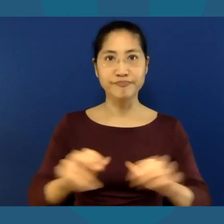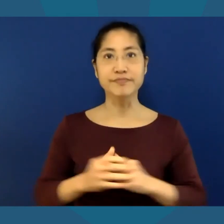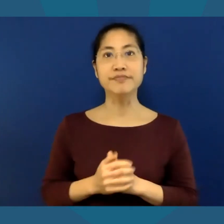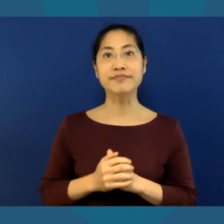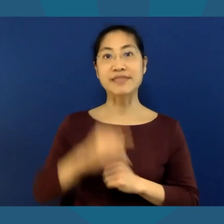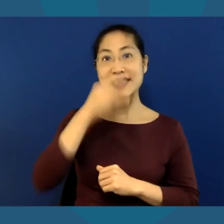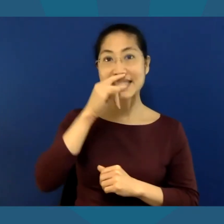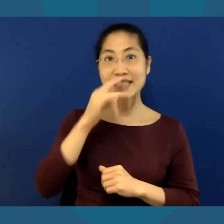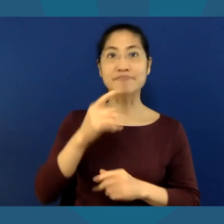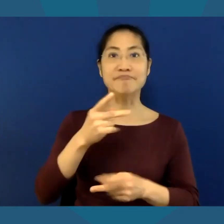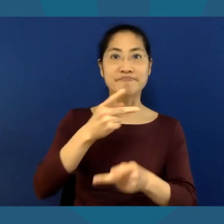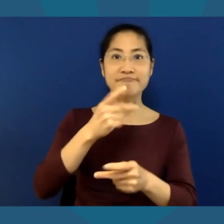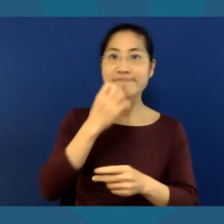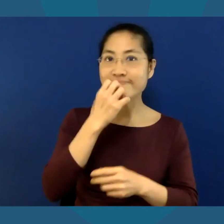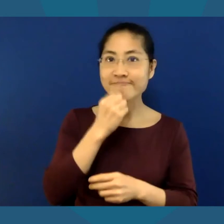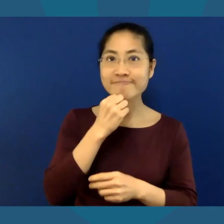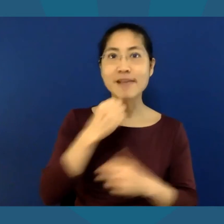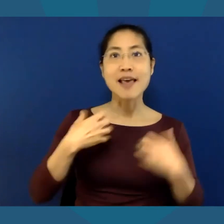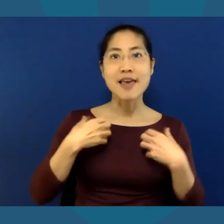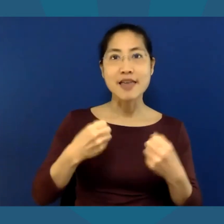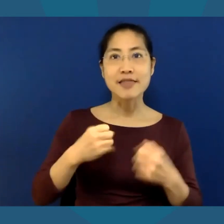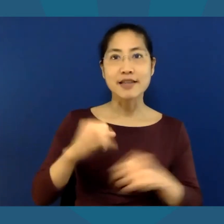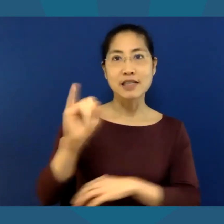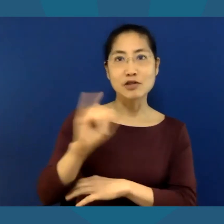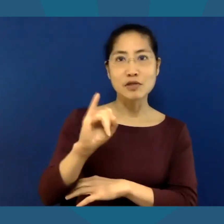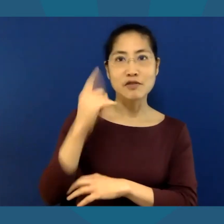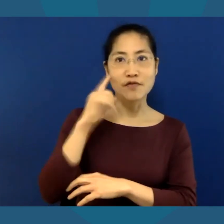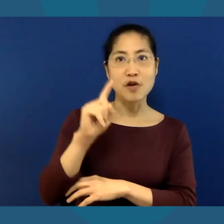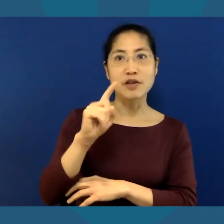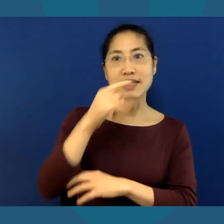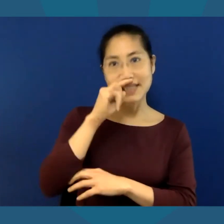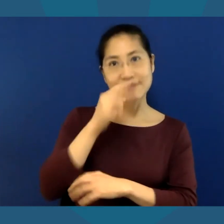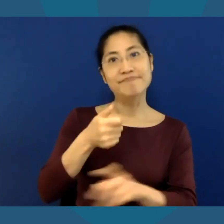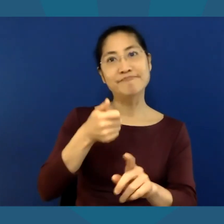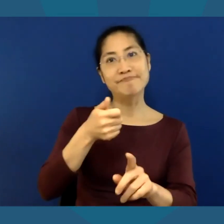kids' care health insurance for low-income kids,